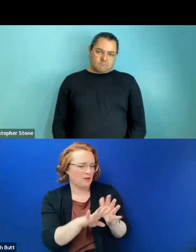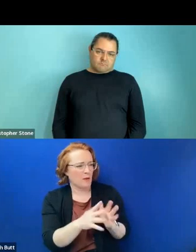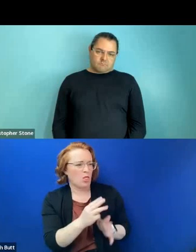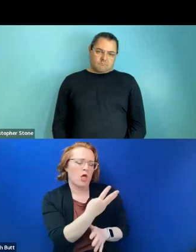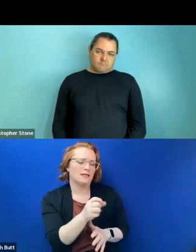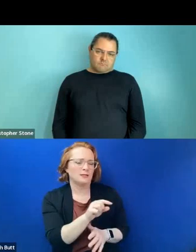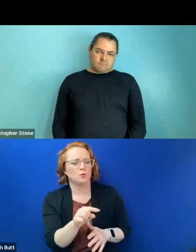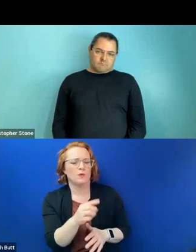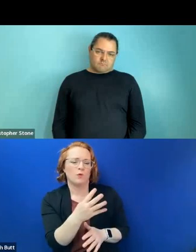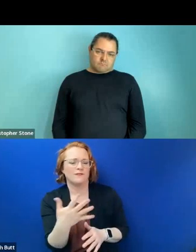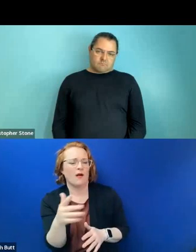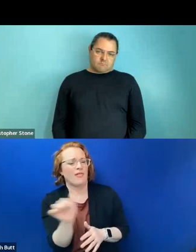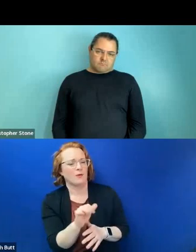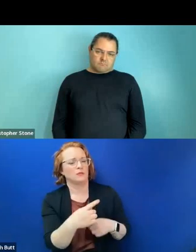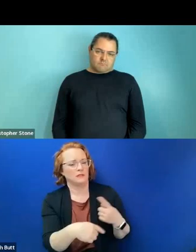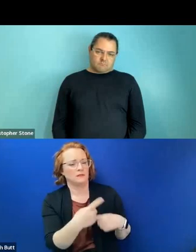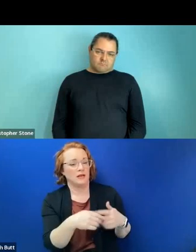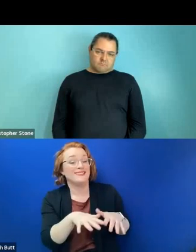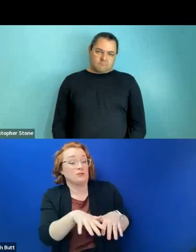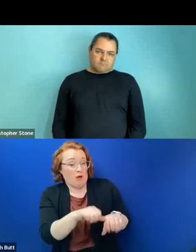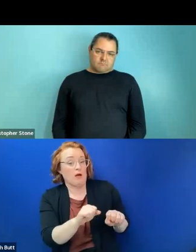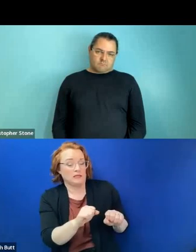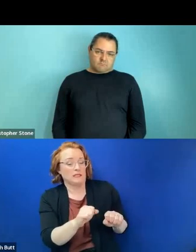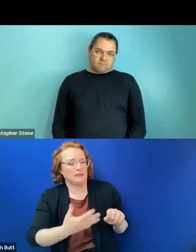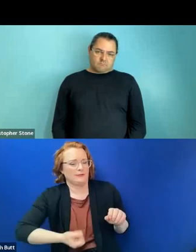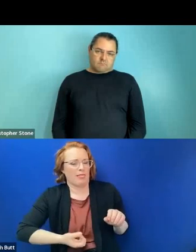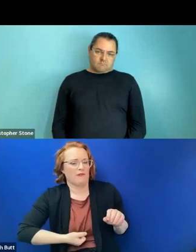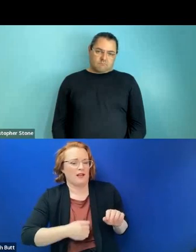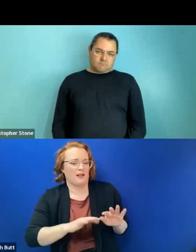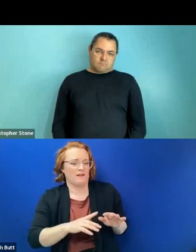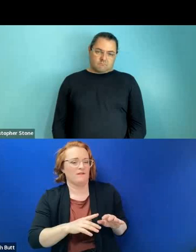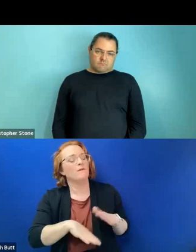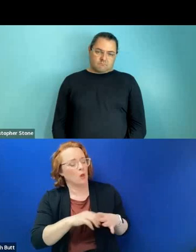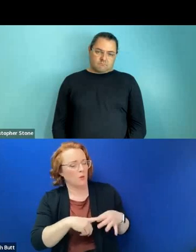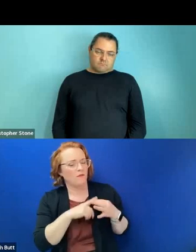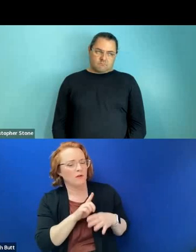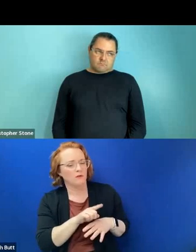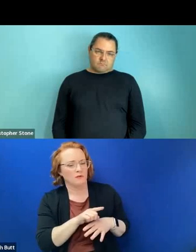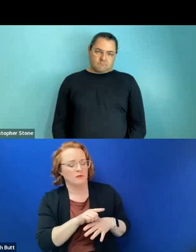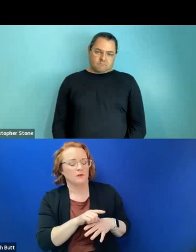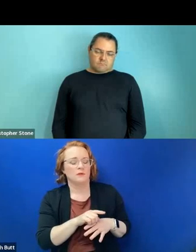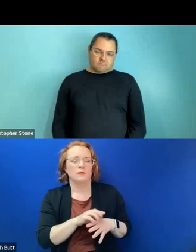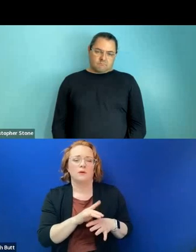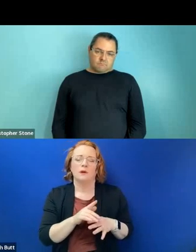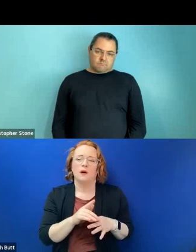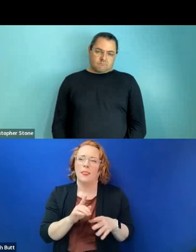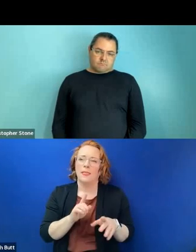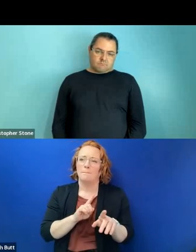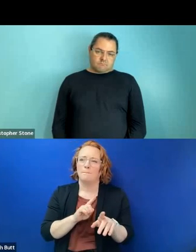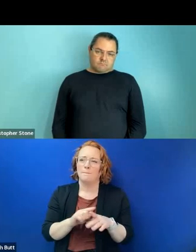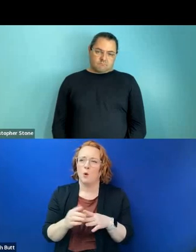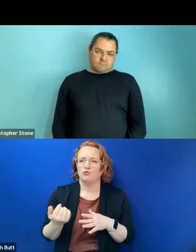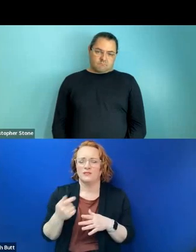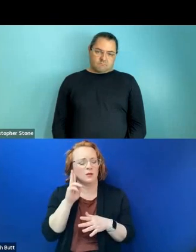and 45,000 a year, starting salary for quality. So the latest advert I